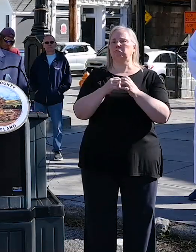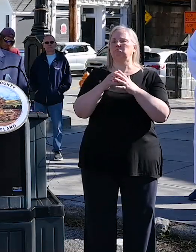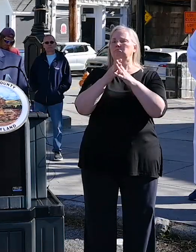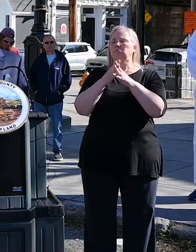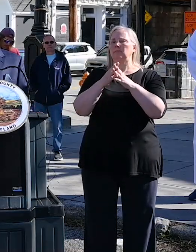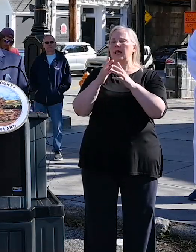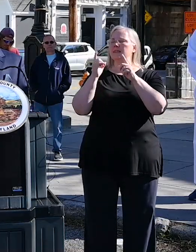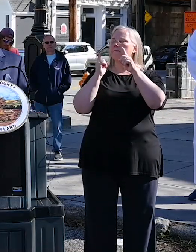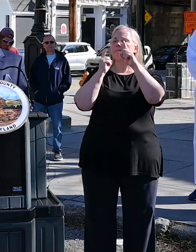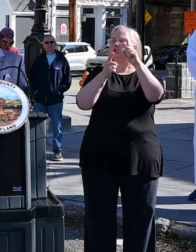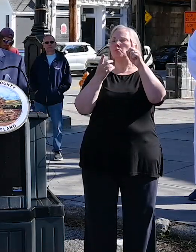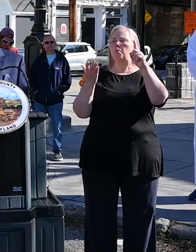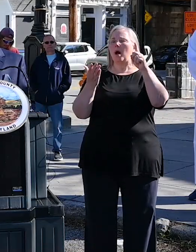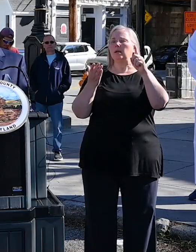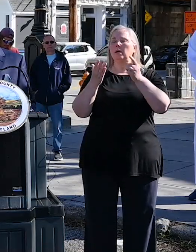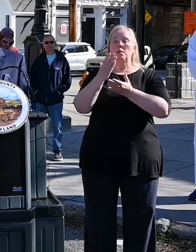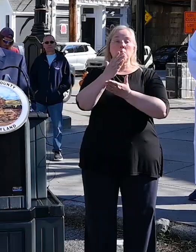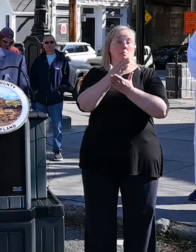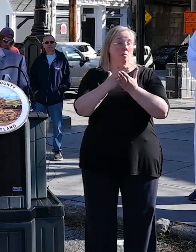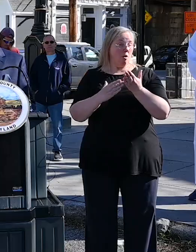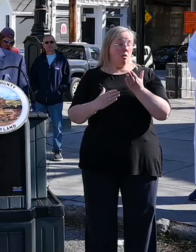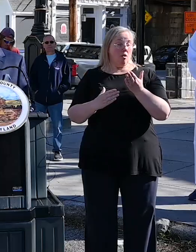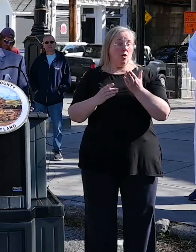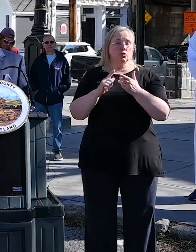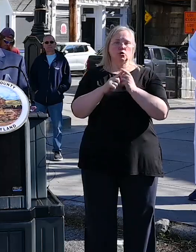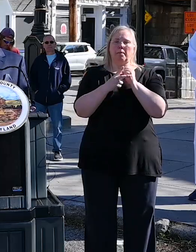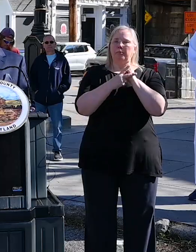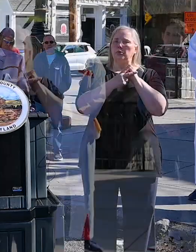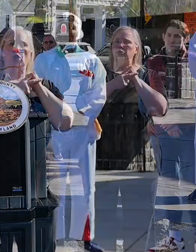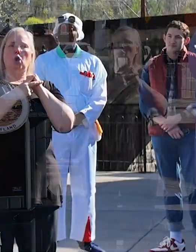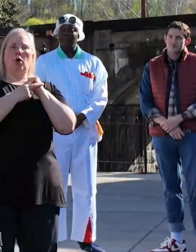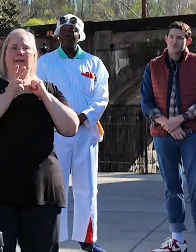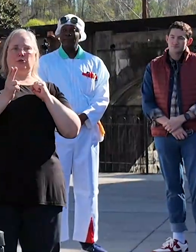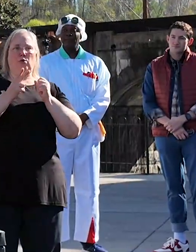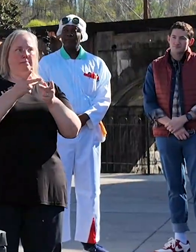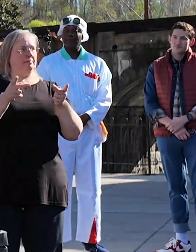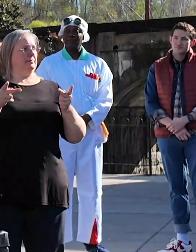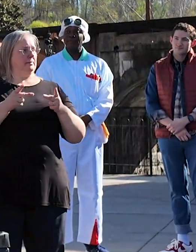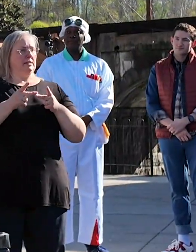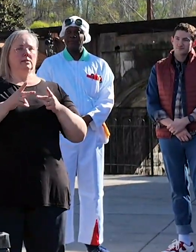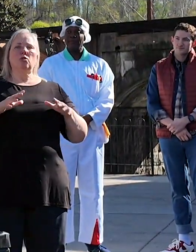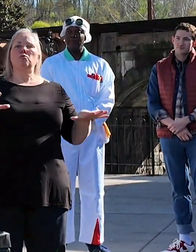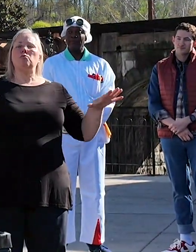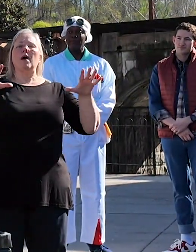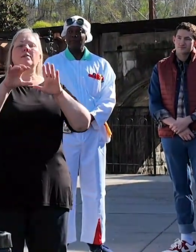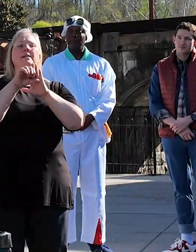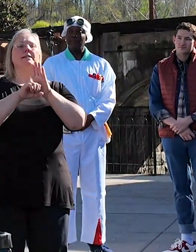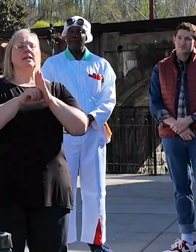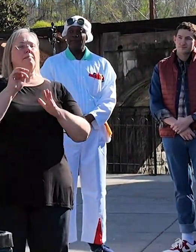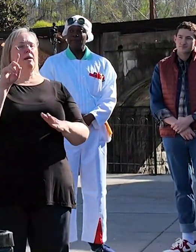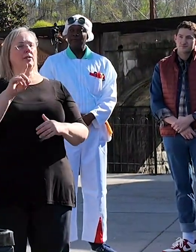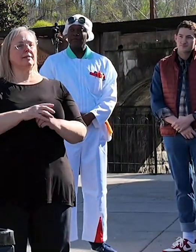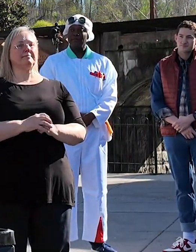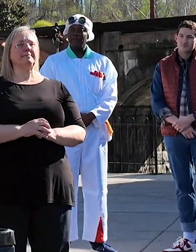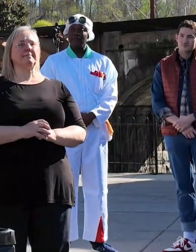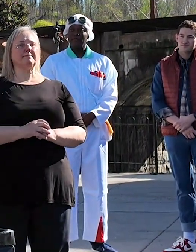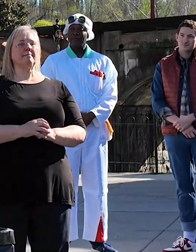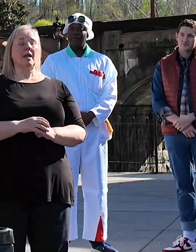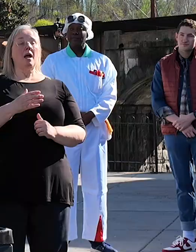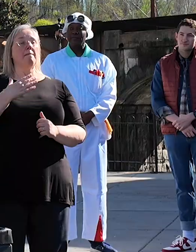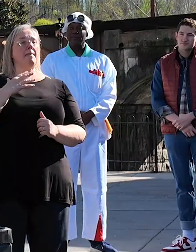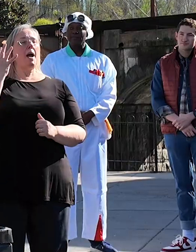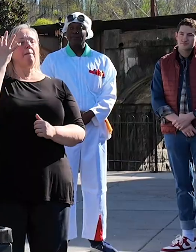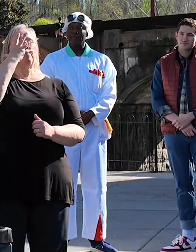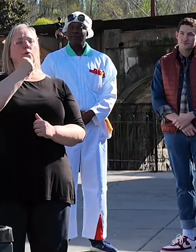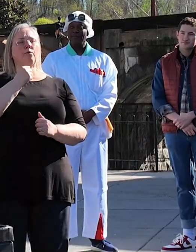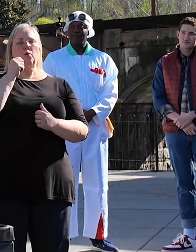mission statement is in part to preserve historic sites throughout the state of Maryland. My